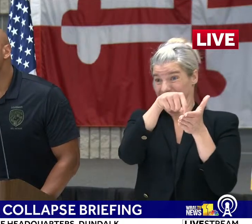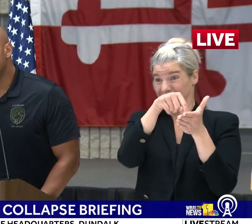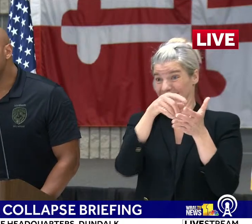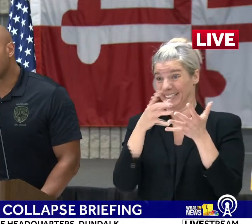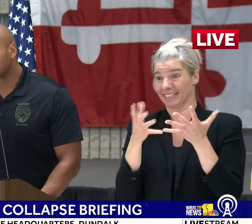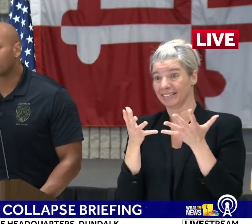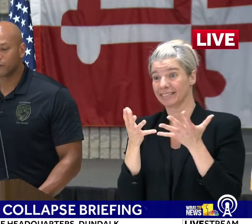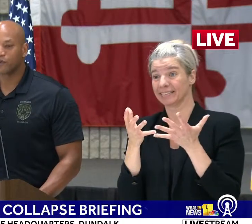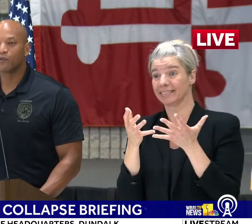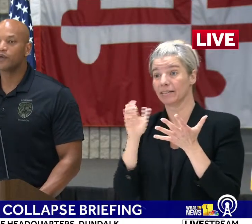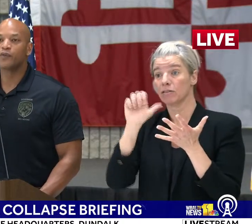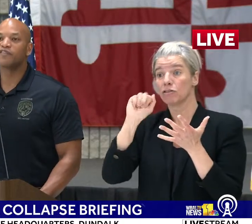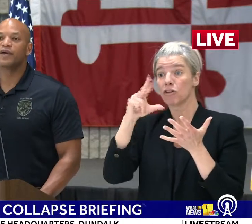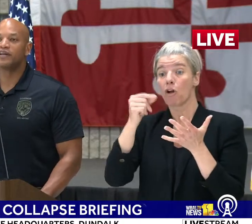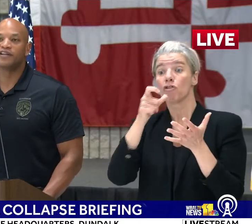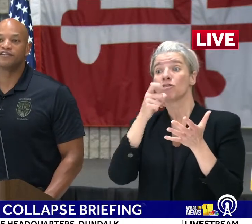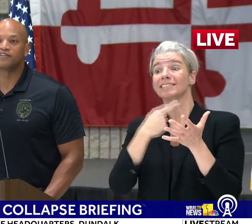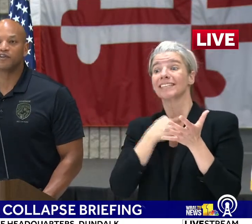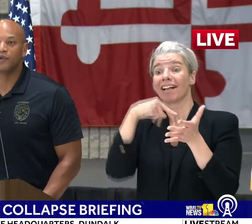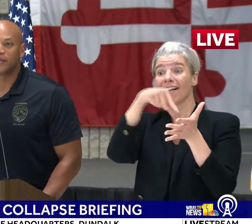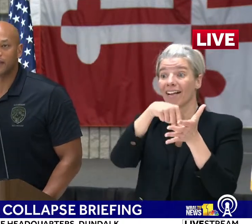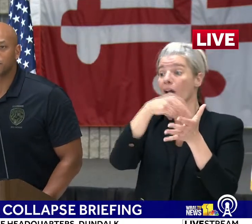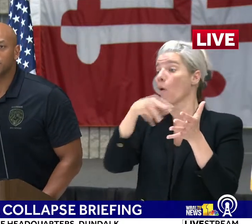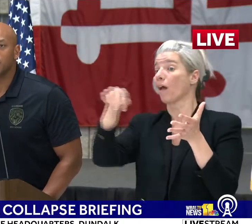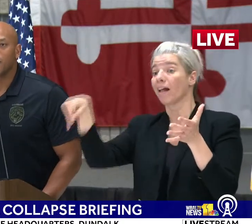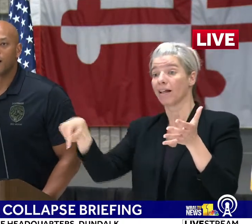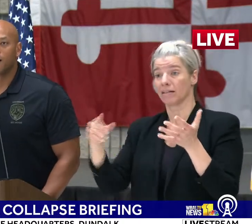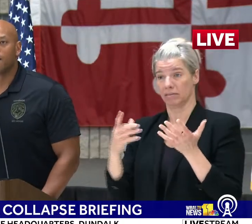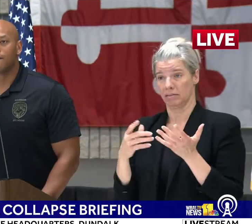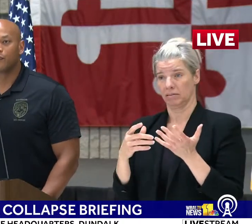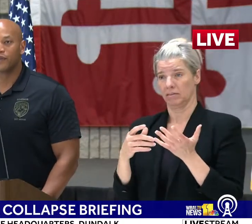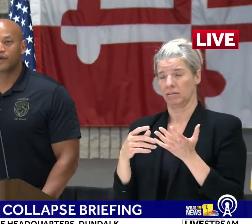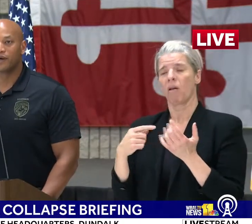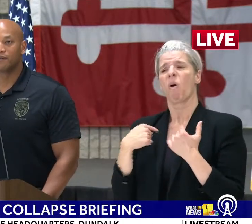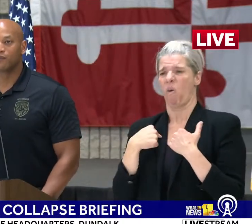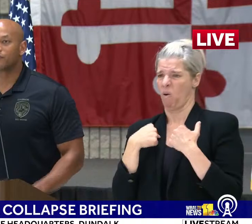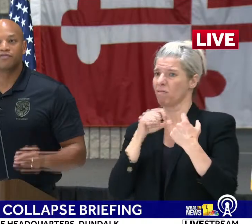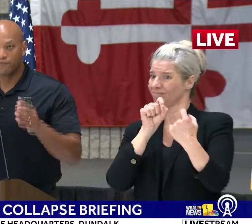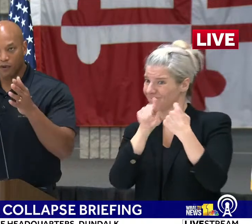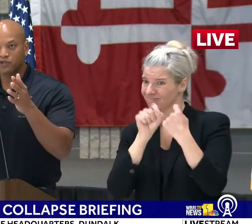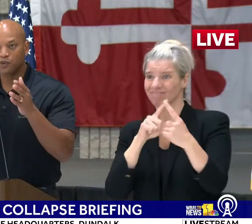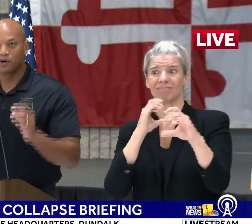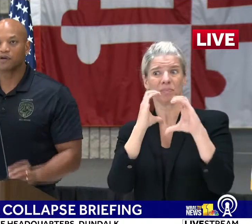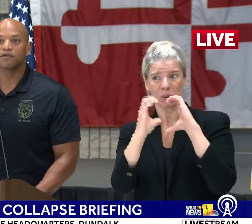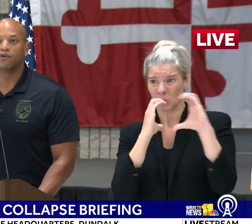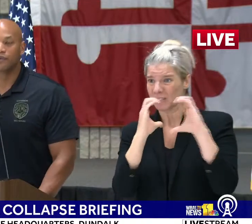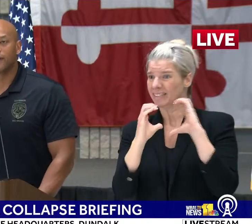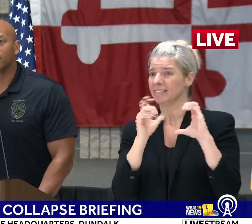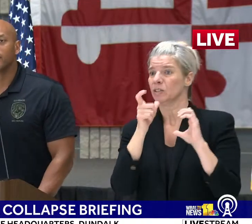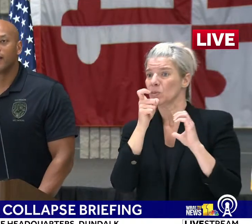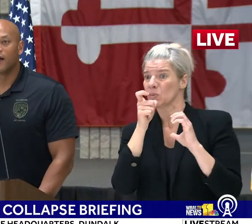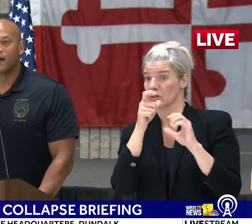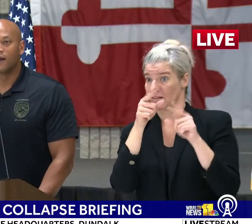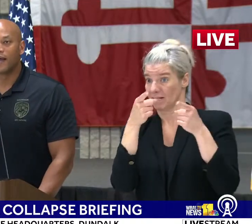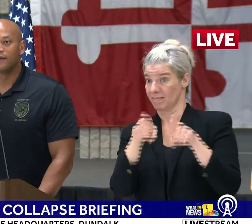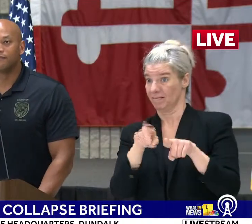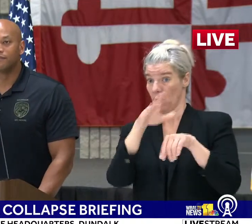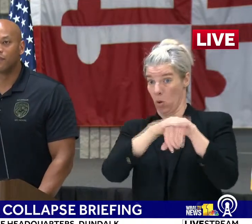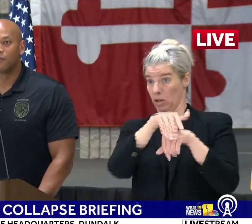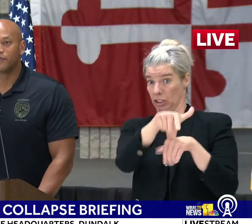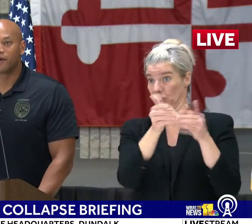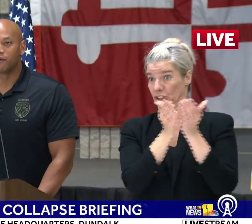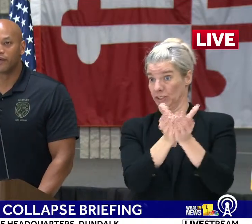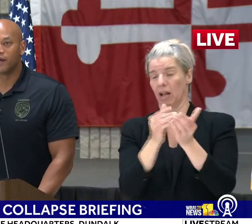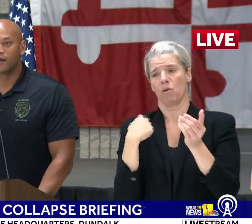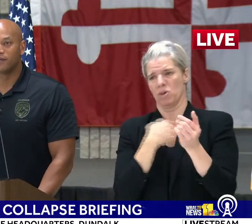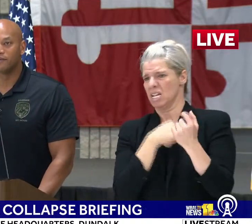still stuck in the port. Yes, so we have been in consistent communication with the folks who were there